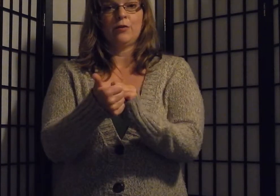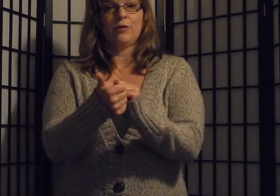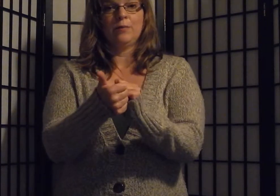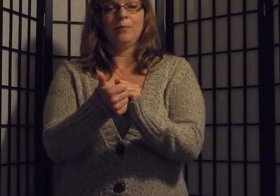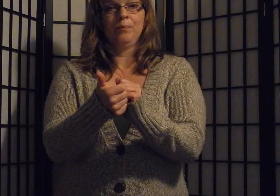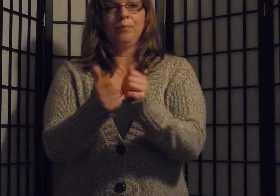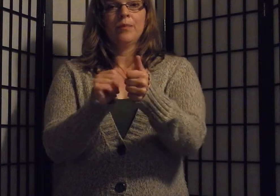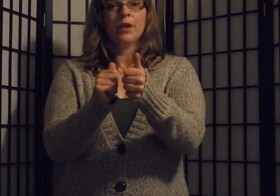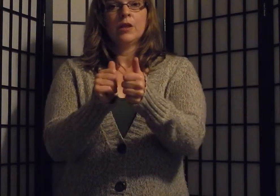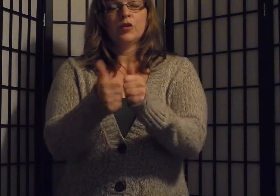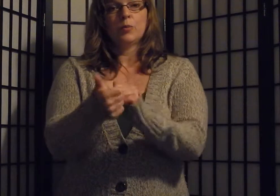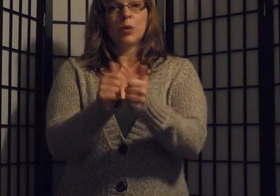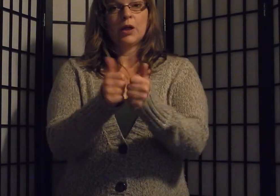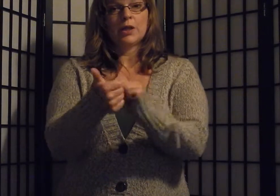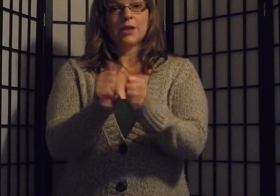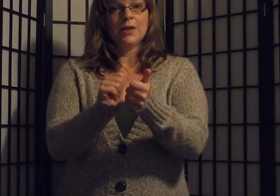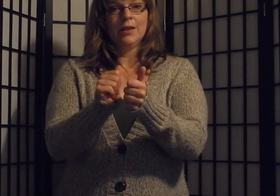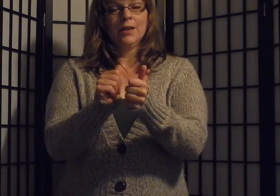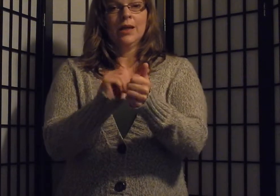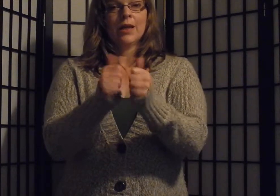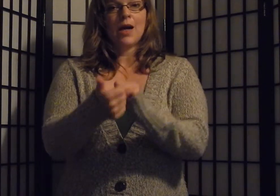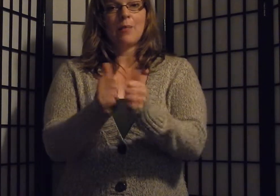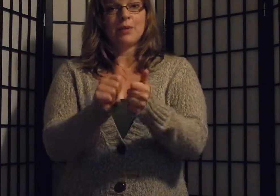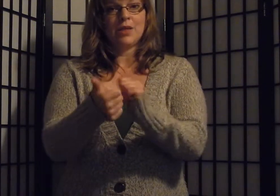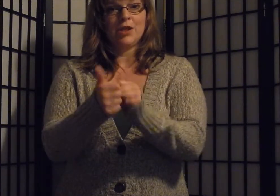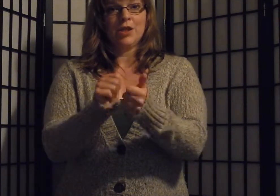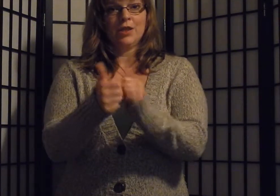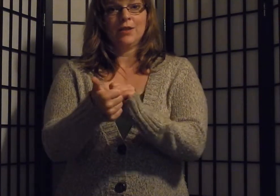use. Sport, competition.